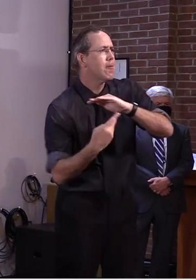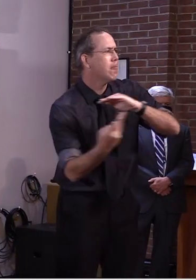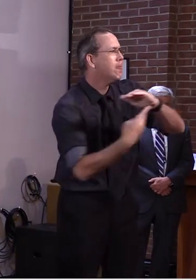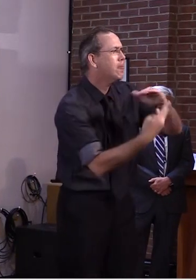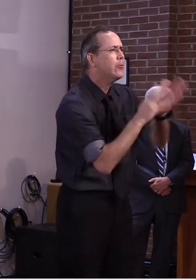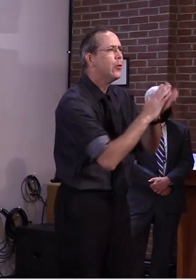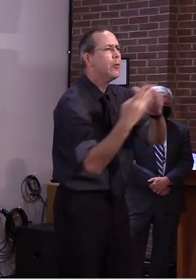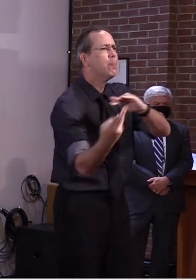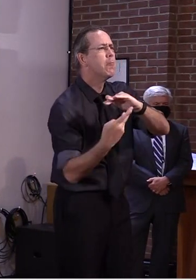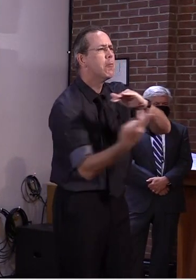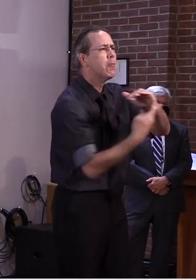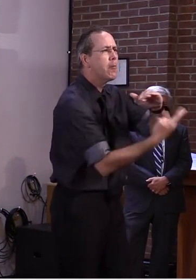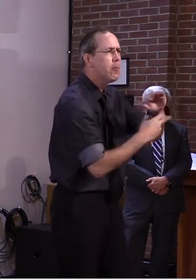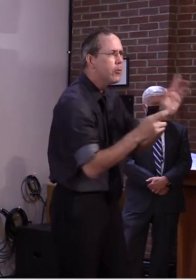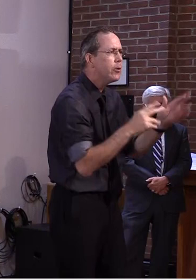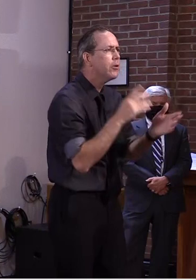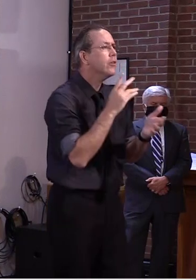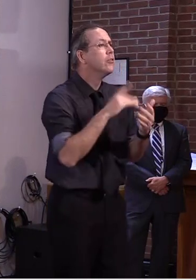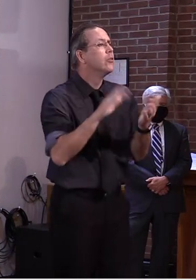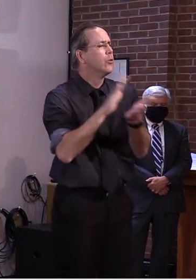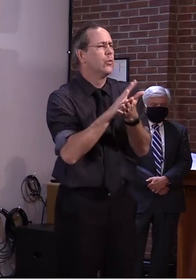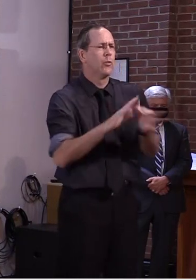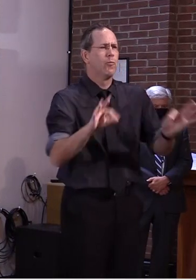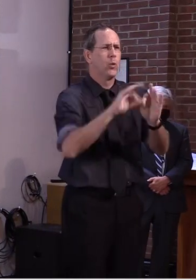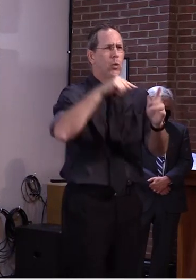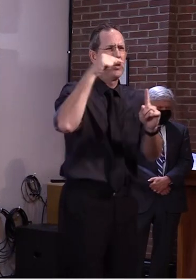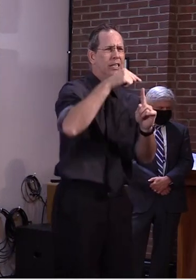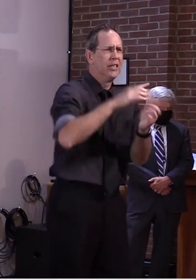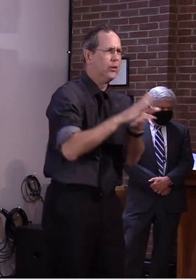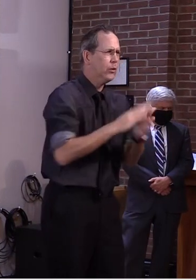only to their development, but also to the vitality of our communities.